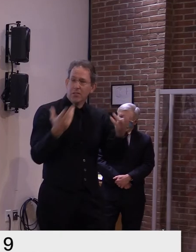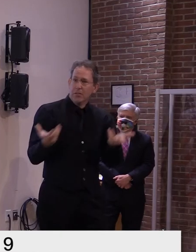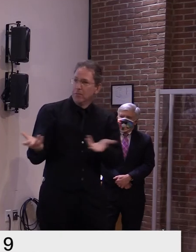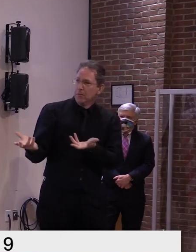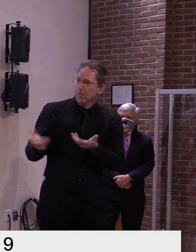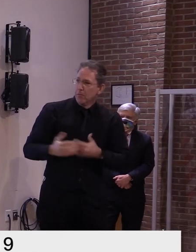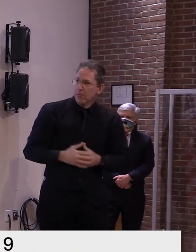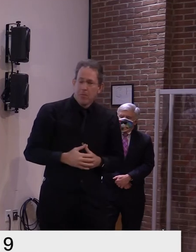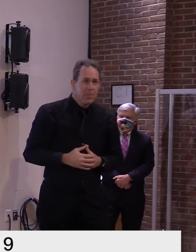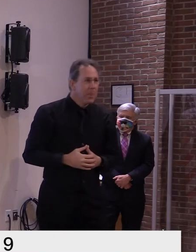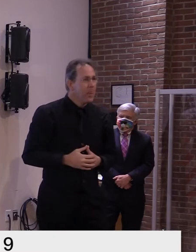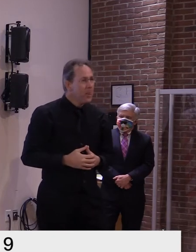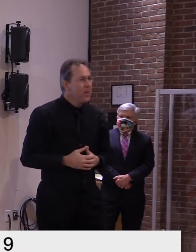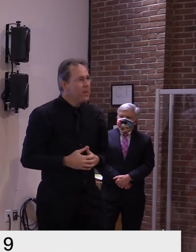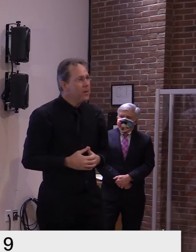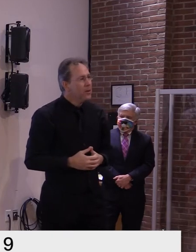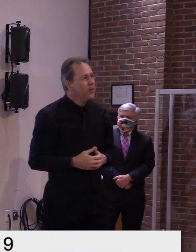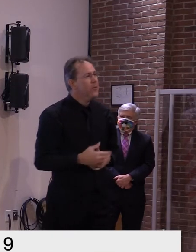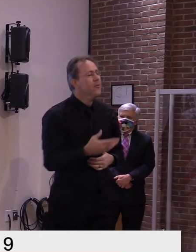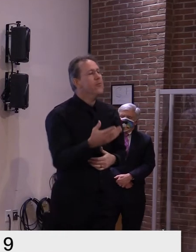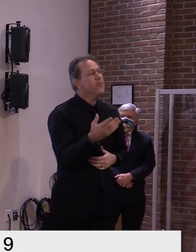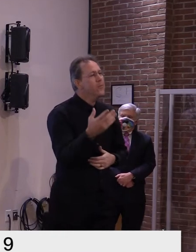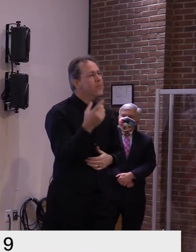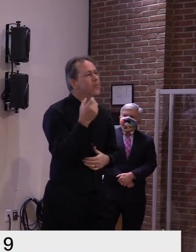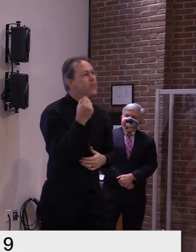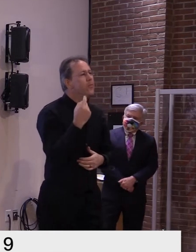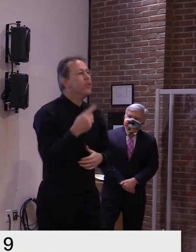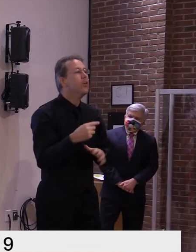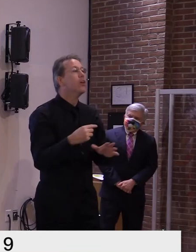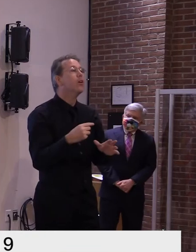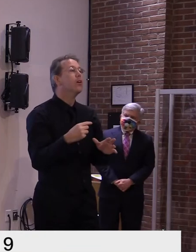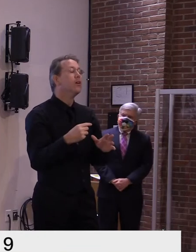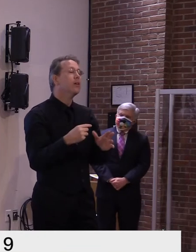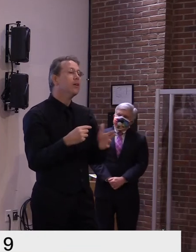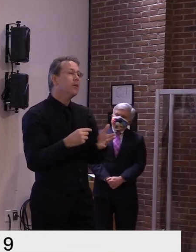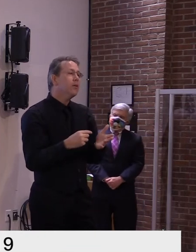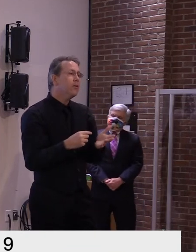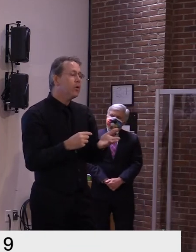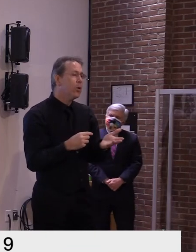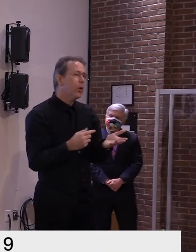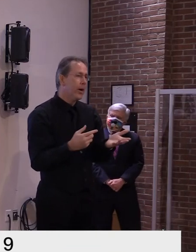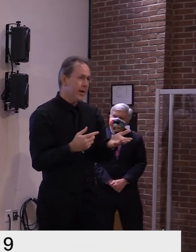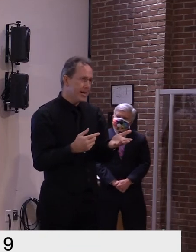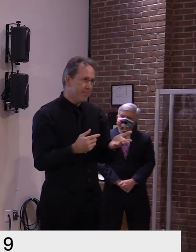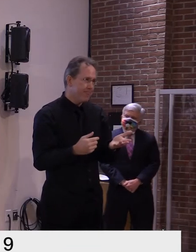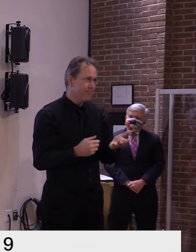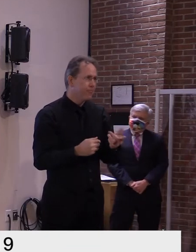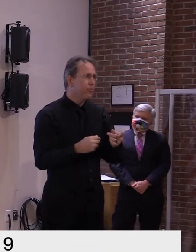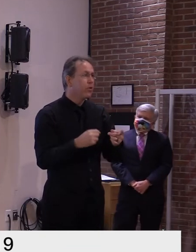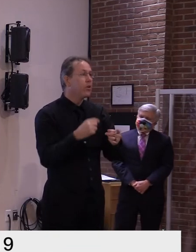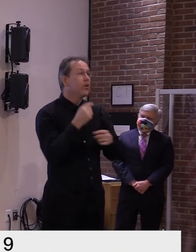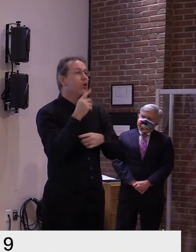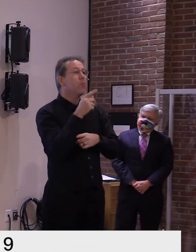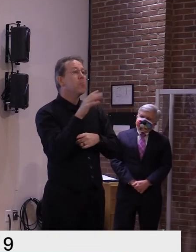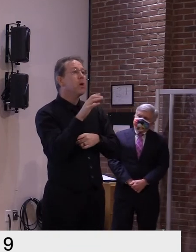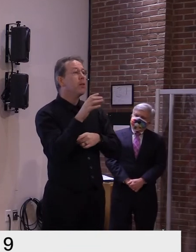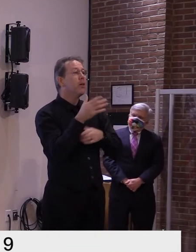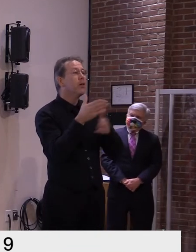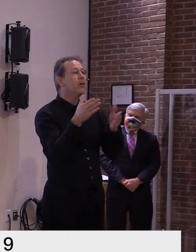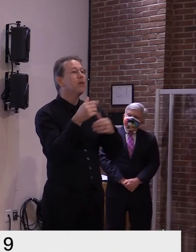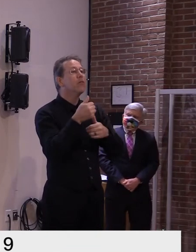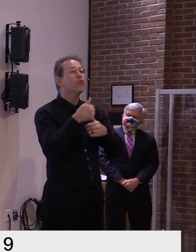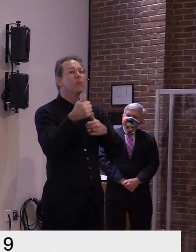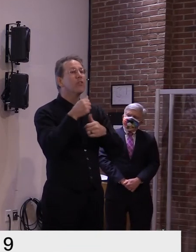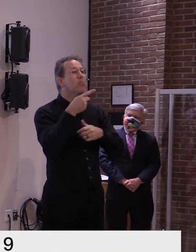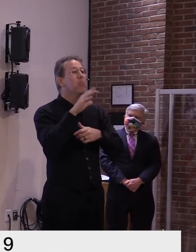We don't actually have a restriction on distance on public transportation. So, for example, airlines